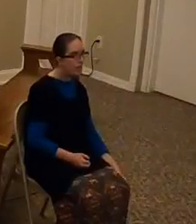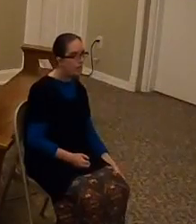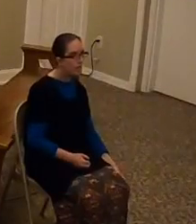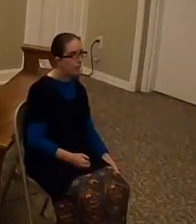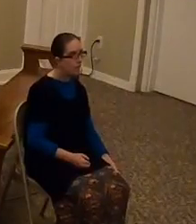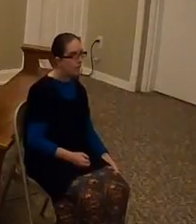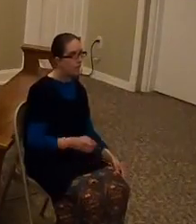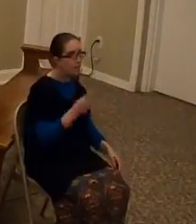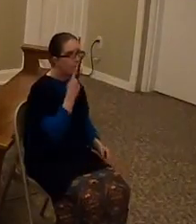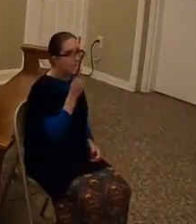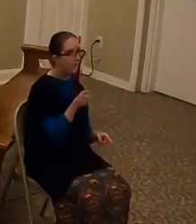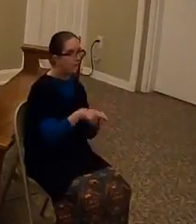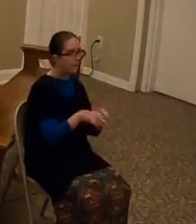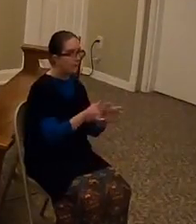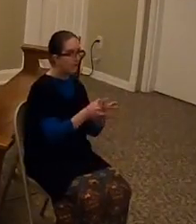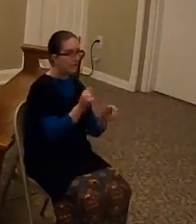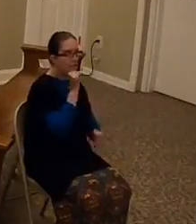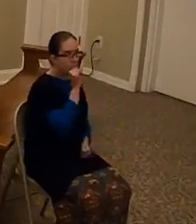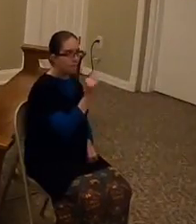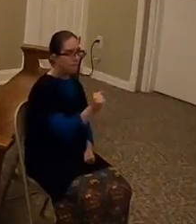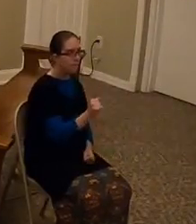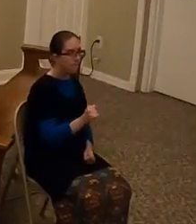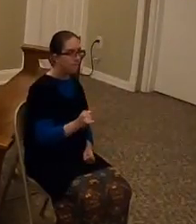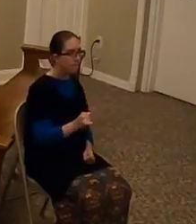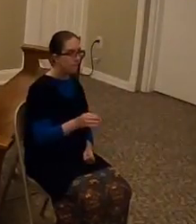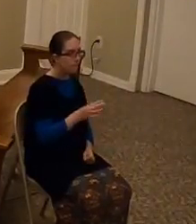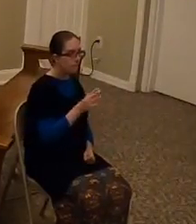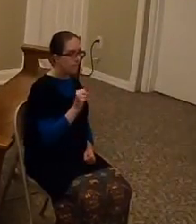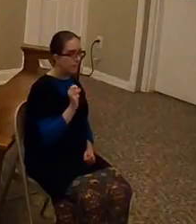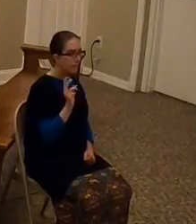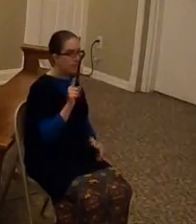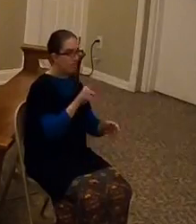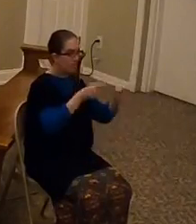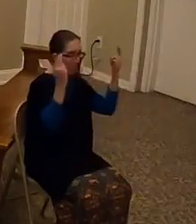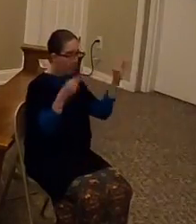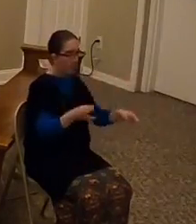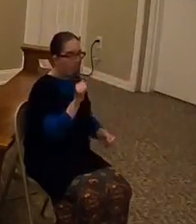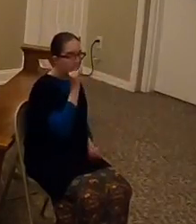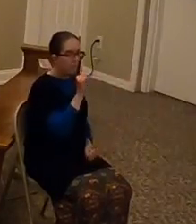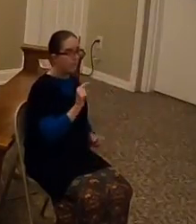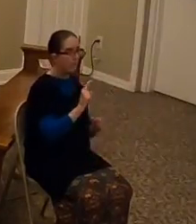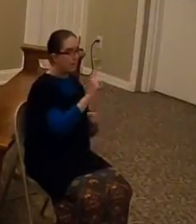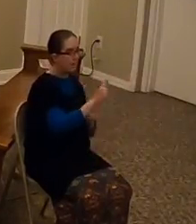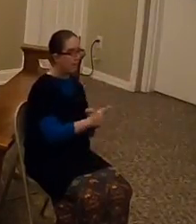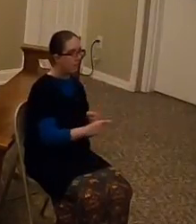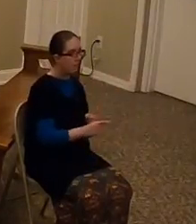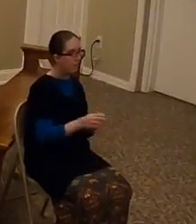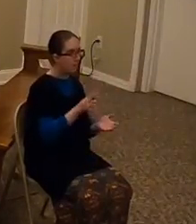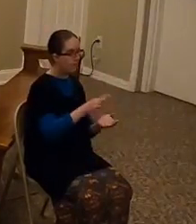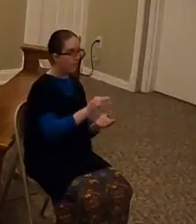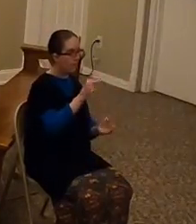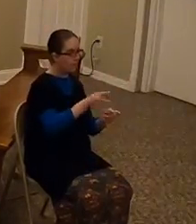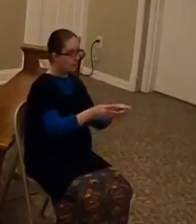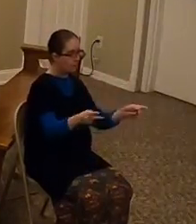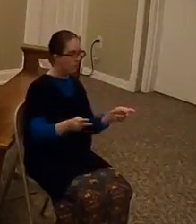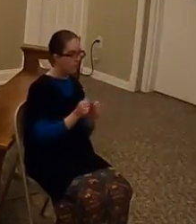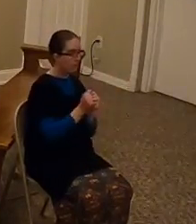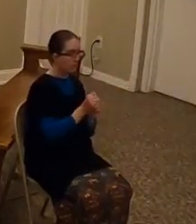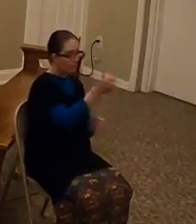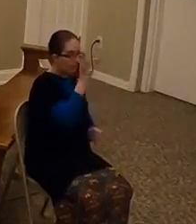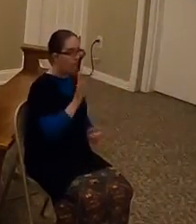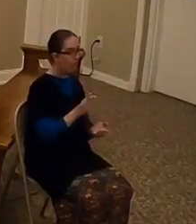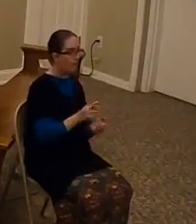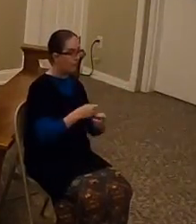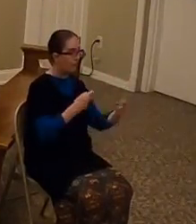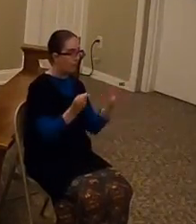Hallelujah. Now I'm just telling like it is. And so what happens is, when you find a place with God and you repent